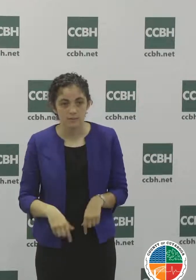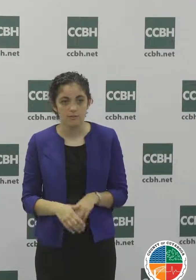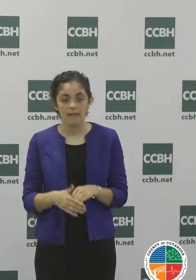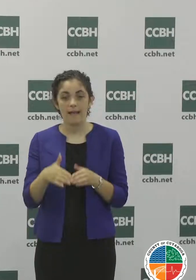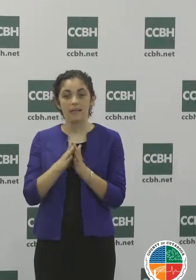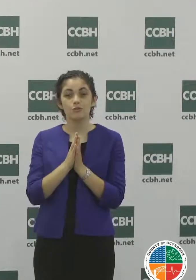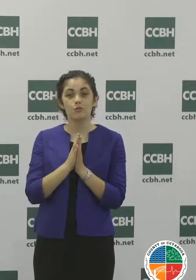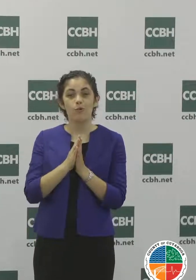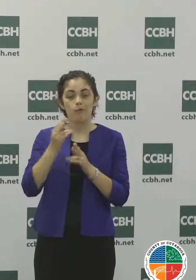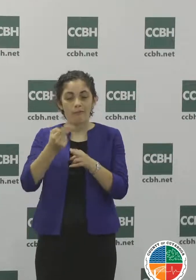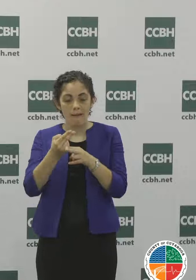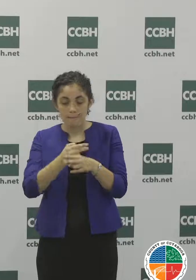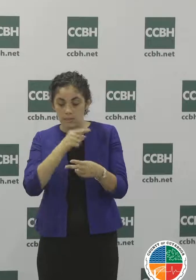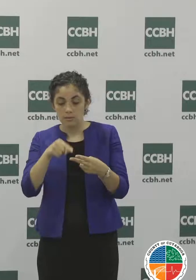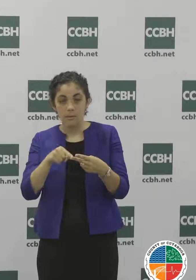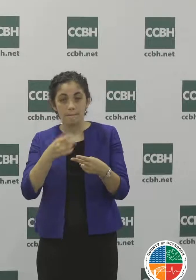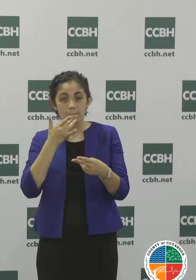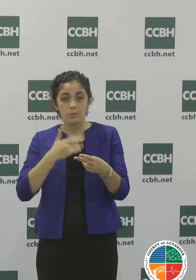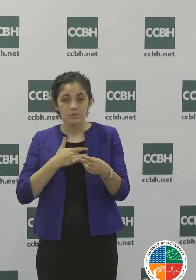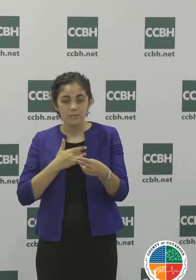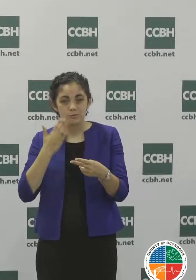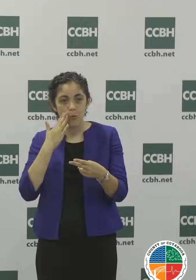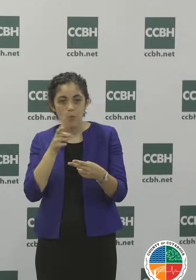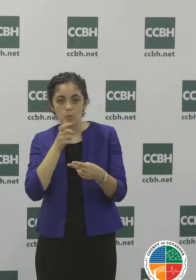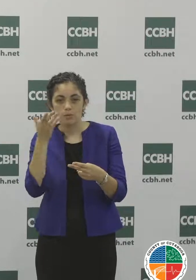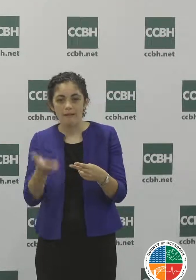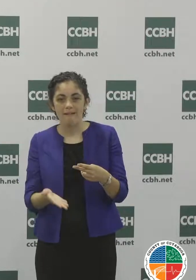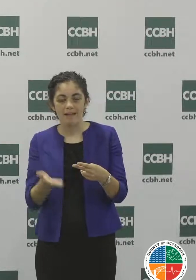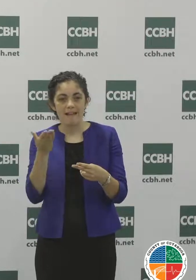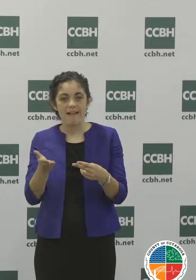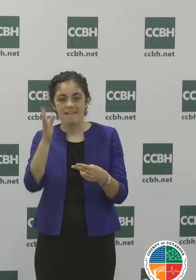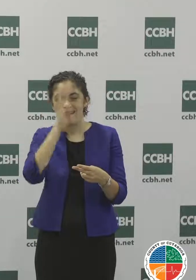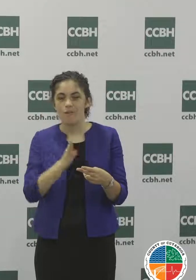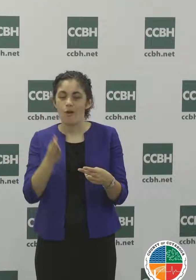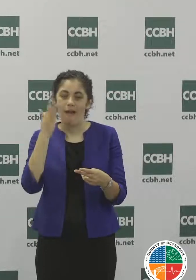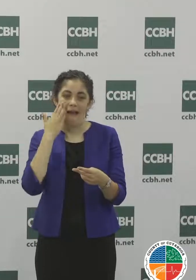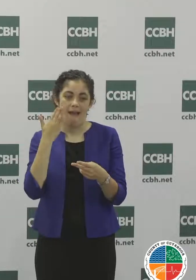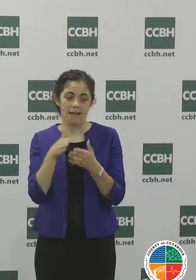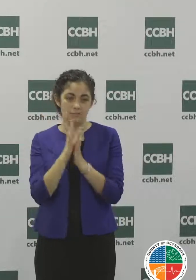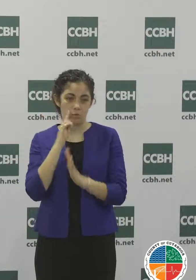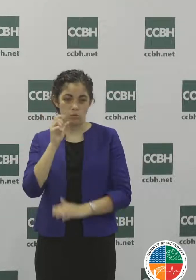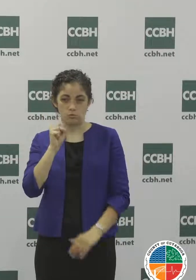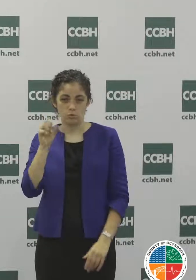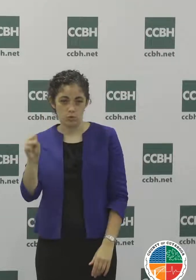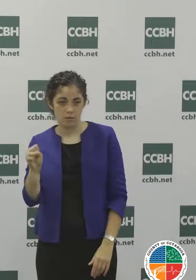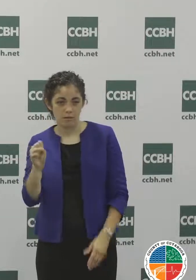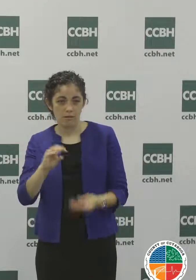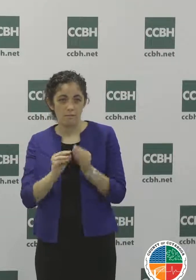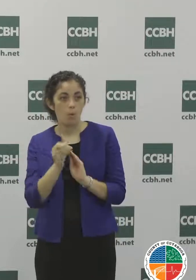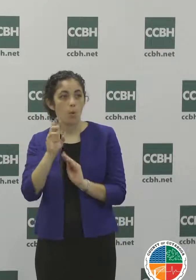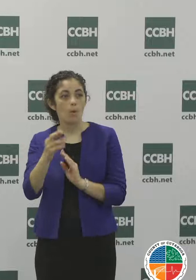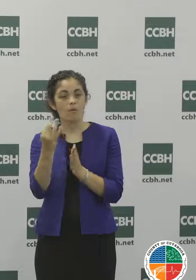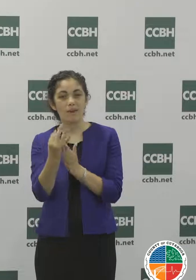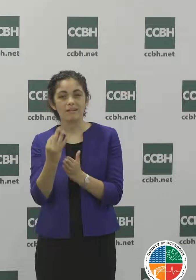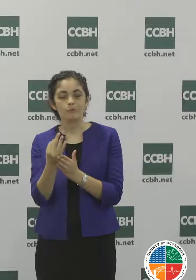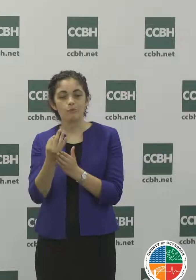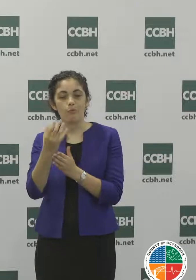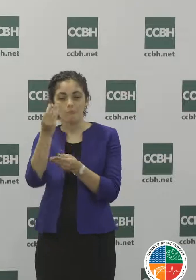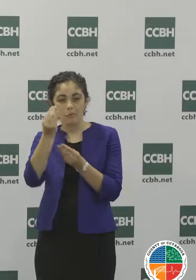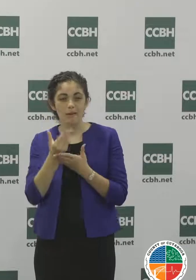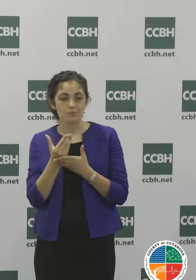birth date as a way to identify your identity. We will never ask for your social security number or any form of financial